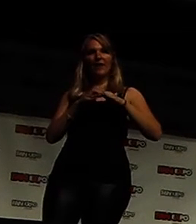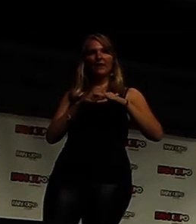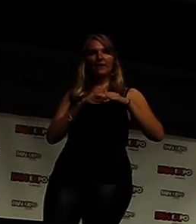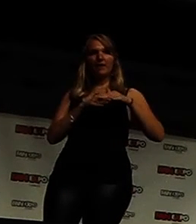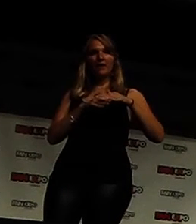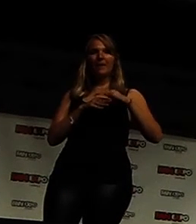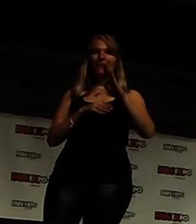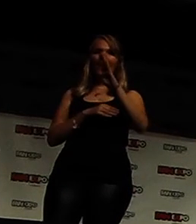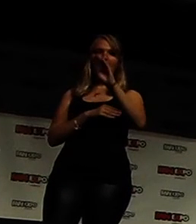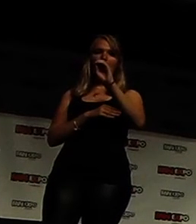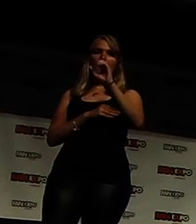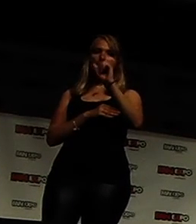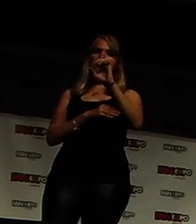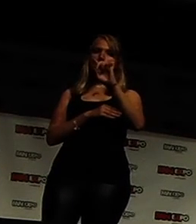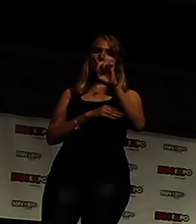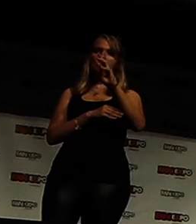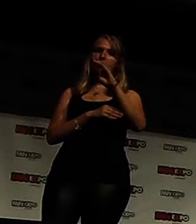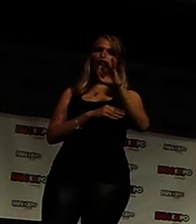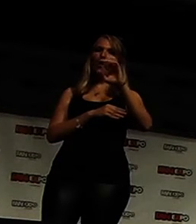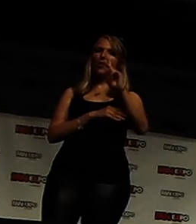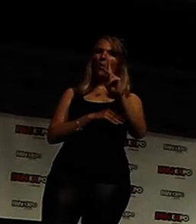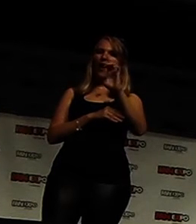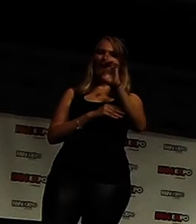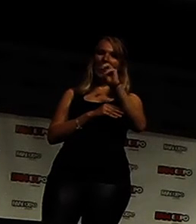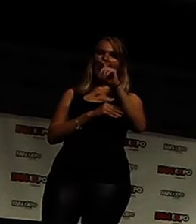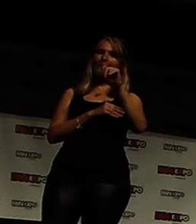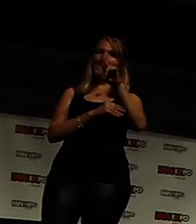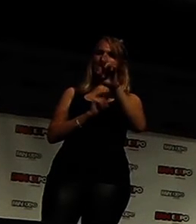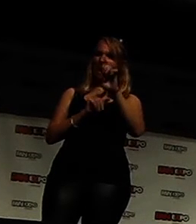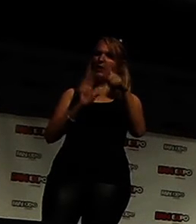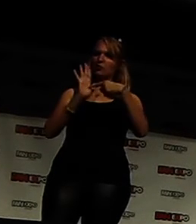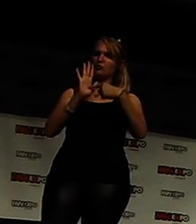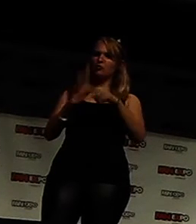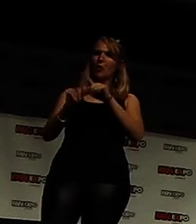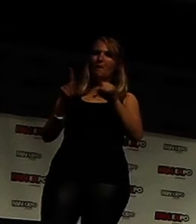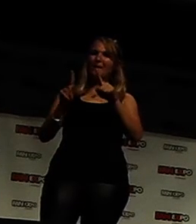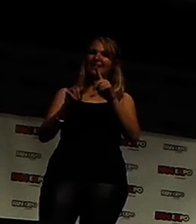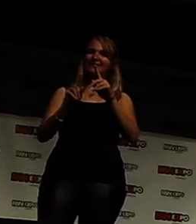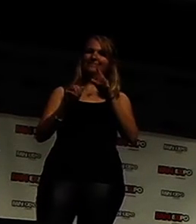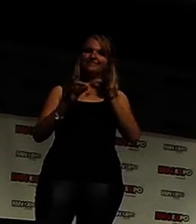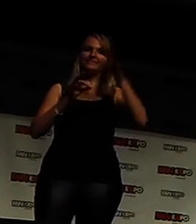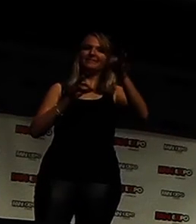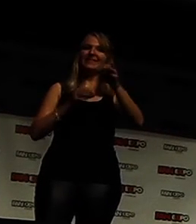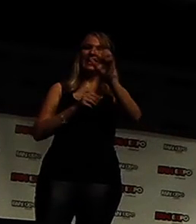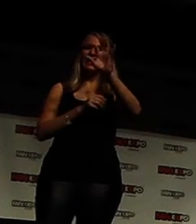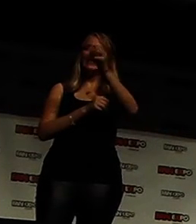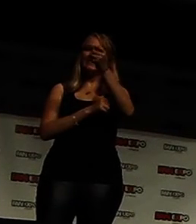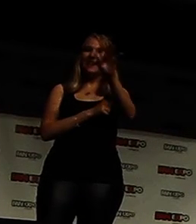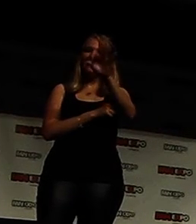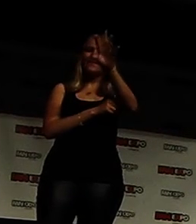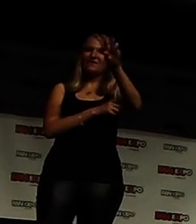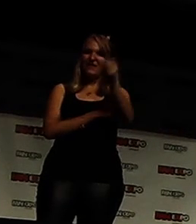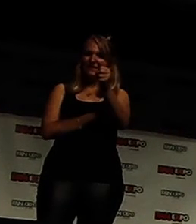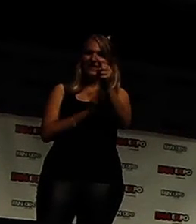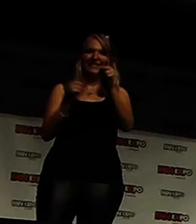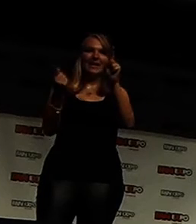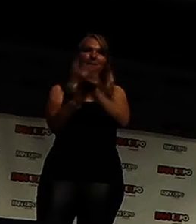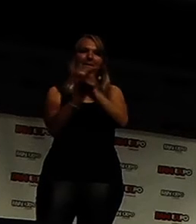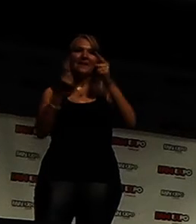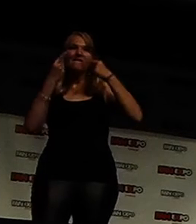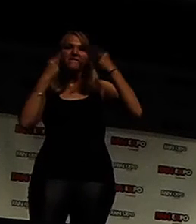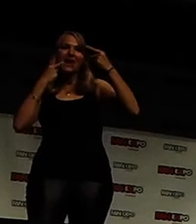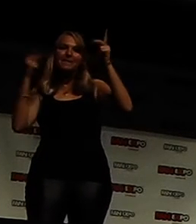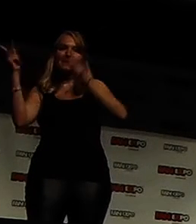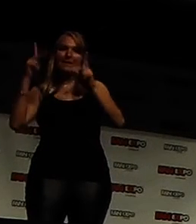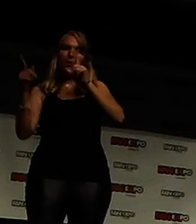bit like Boardwalk Empire, but in the 1950s. And you know, you could be loads of different characters and like famous people who came to